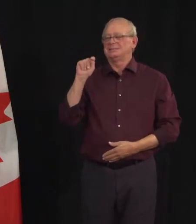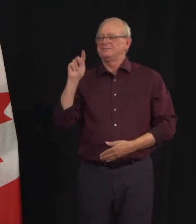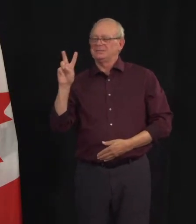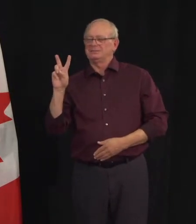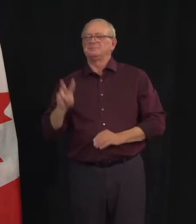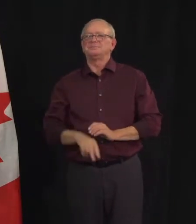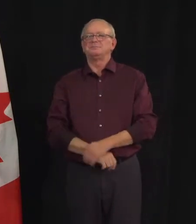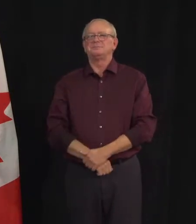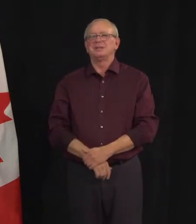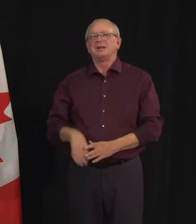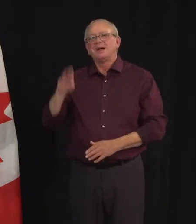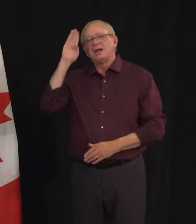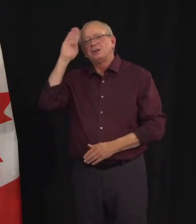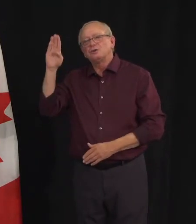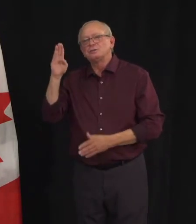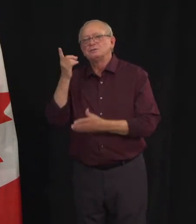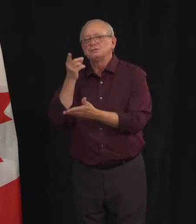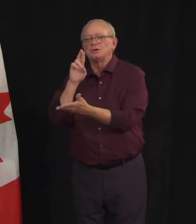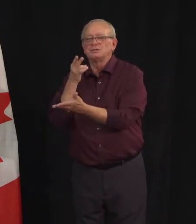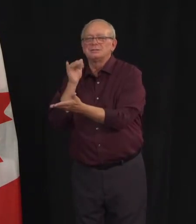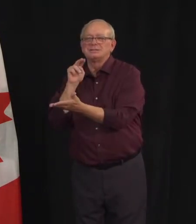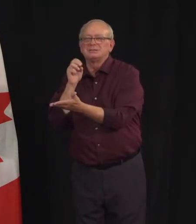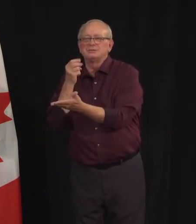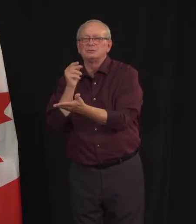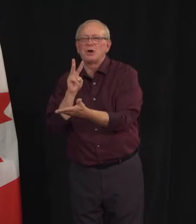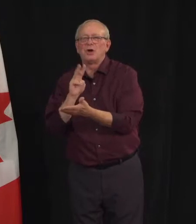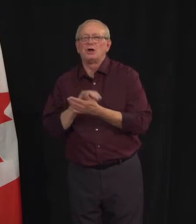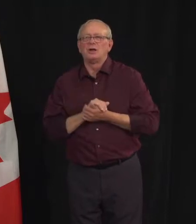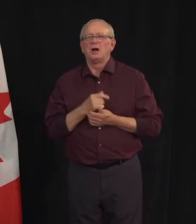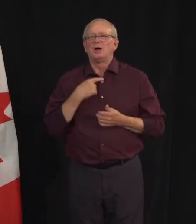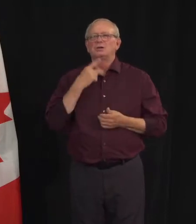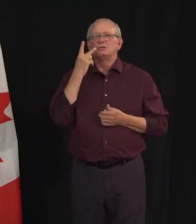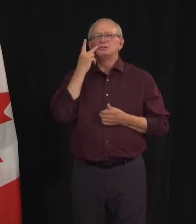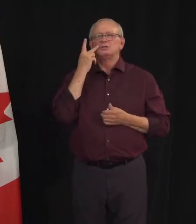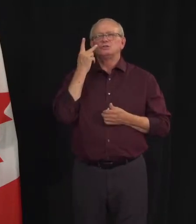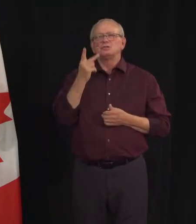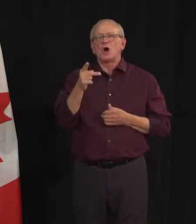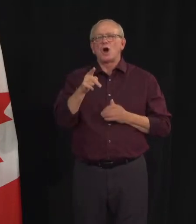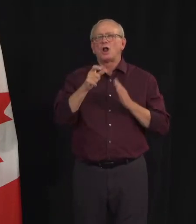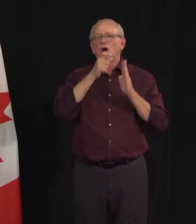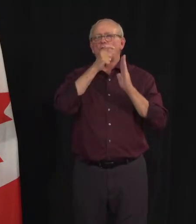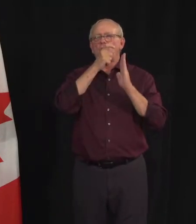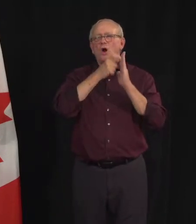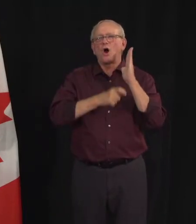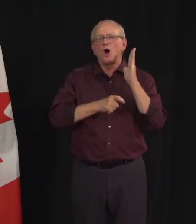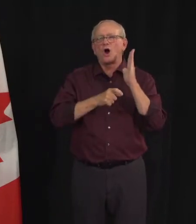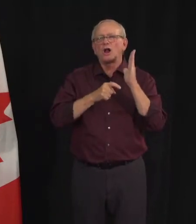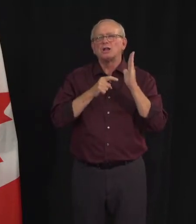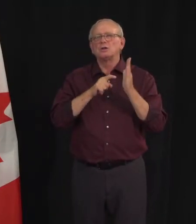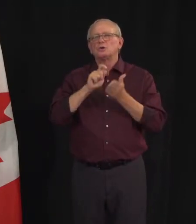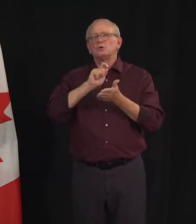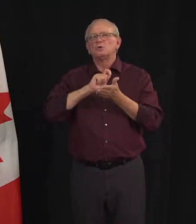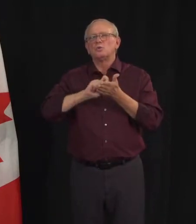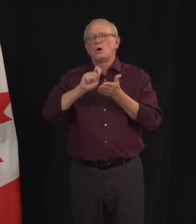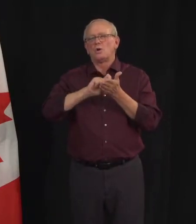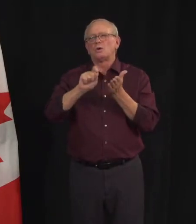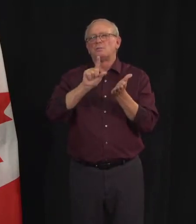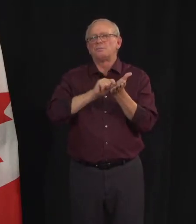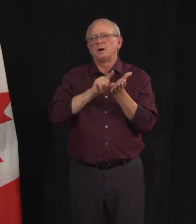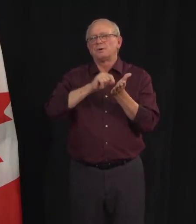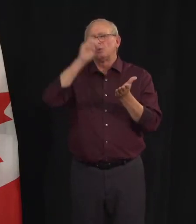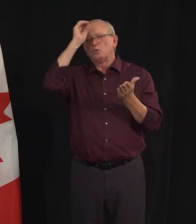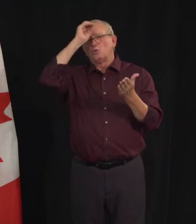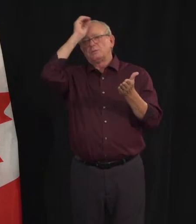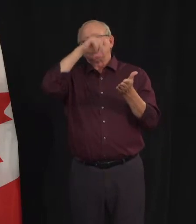Dr. Hinshaw. The UCP is using an op-ed from an Edmonton doctor to defend their back-to-school plan. Before it was recently corrected, the